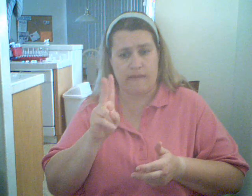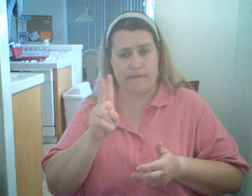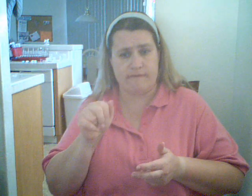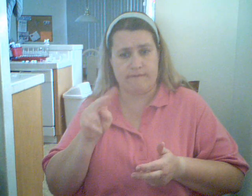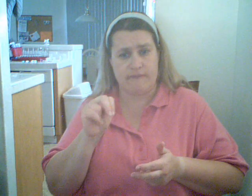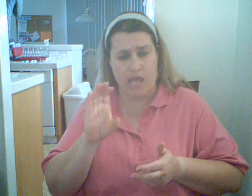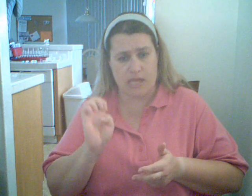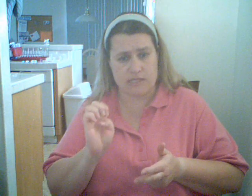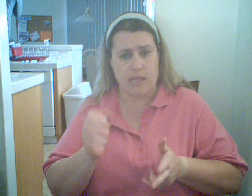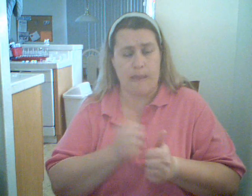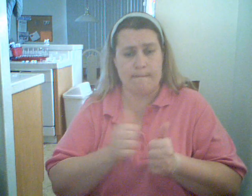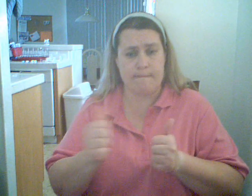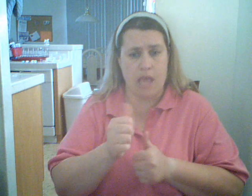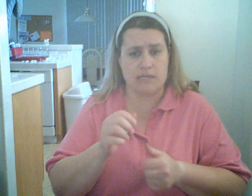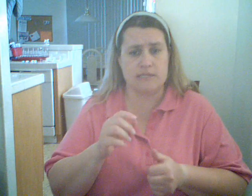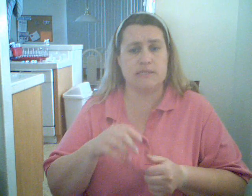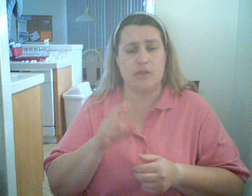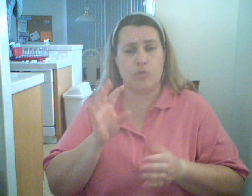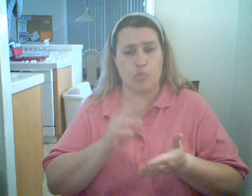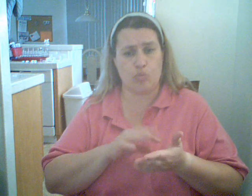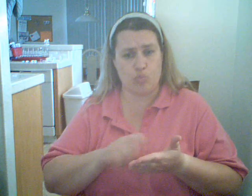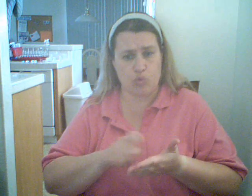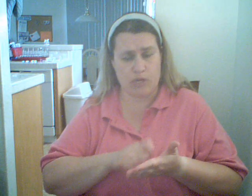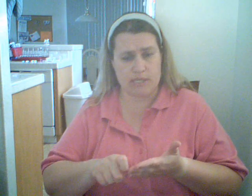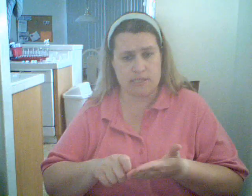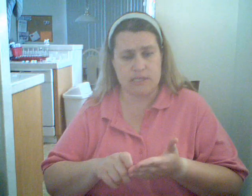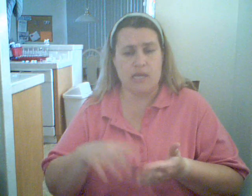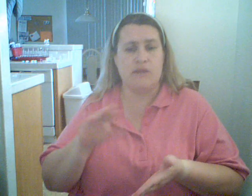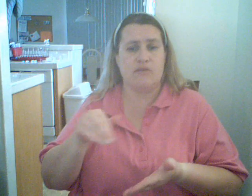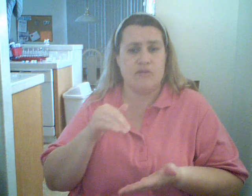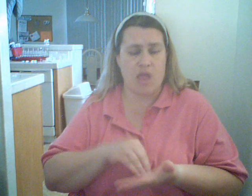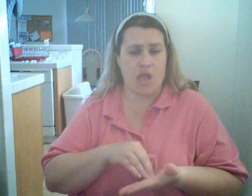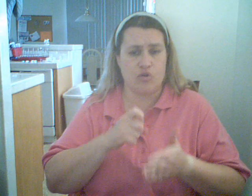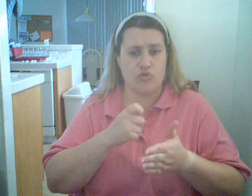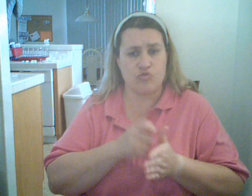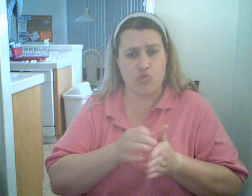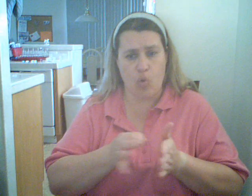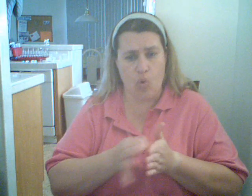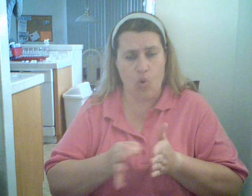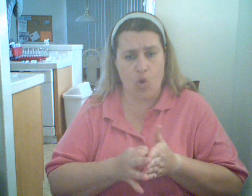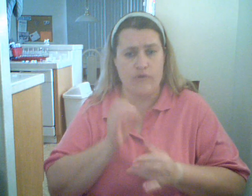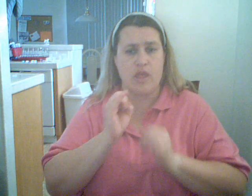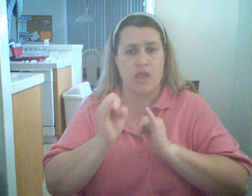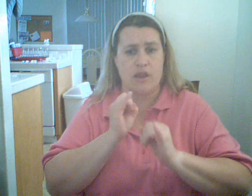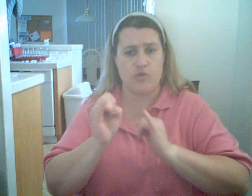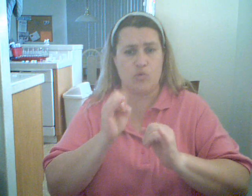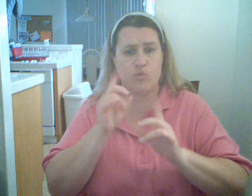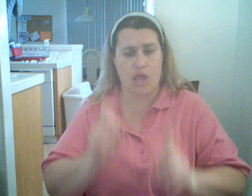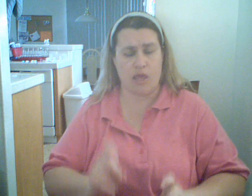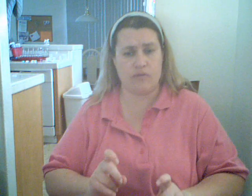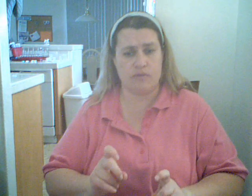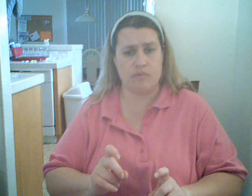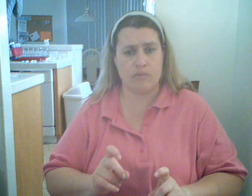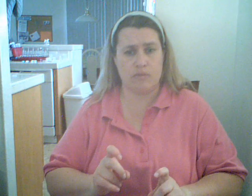written test. You will have scored a standard score on the interview portion of the test, and you will